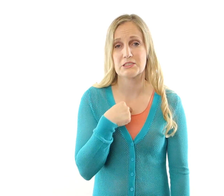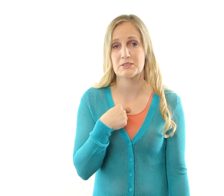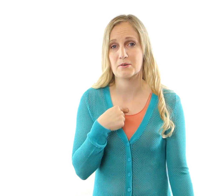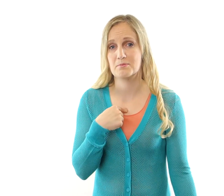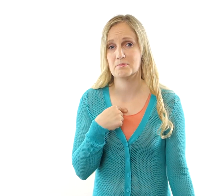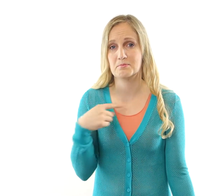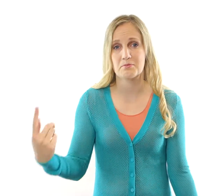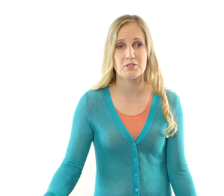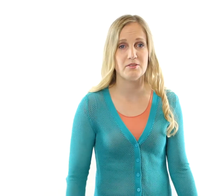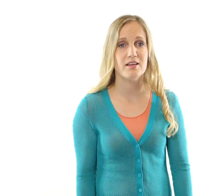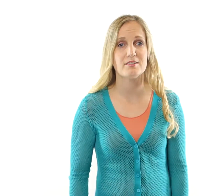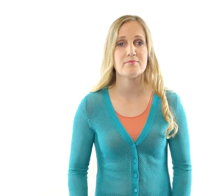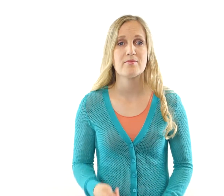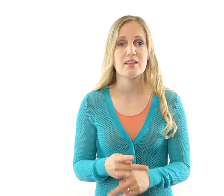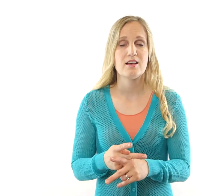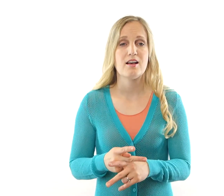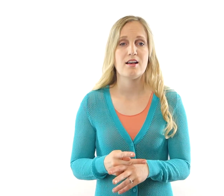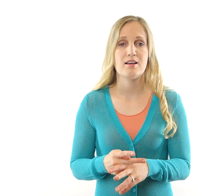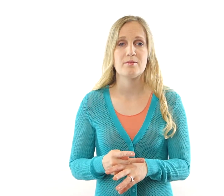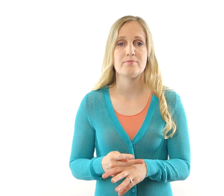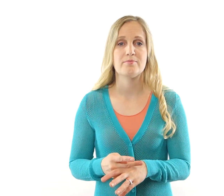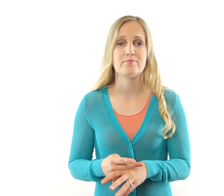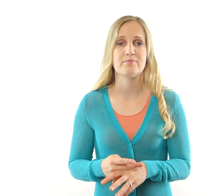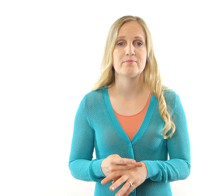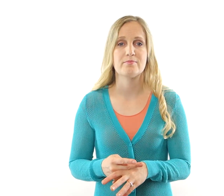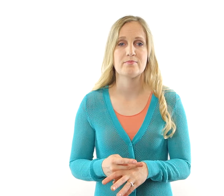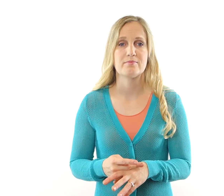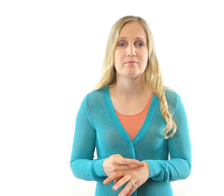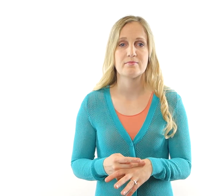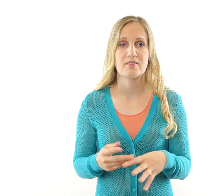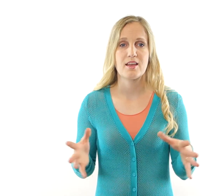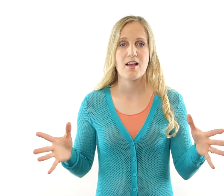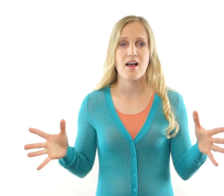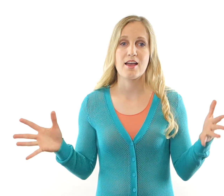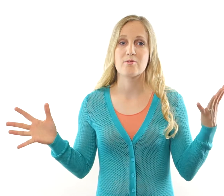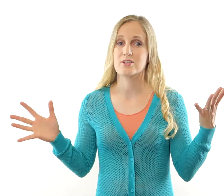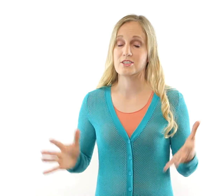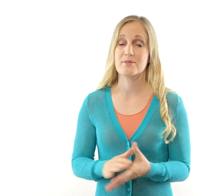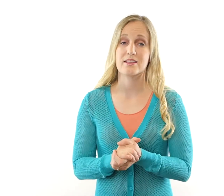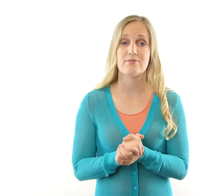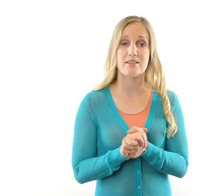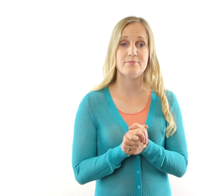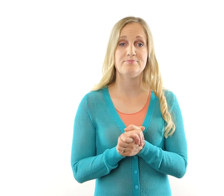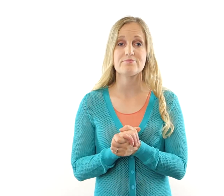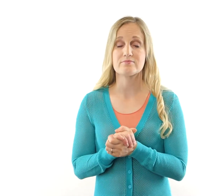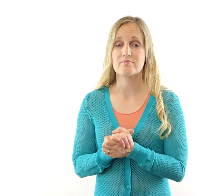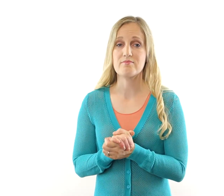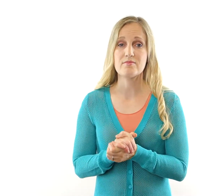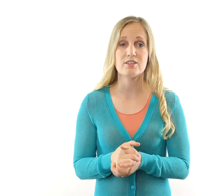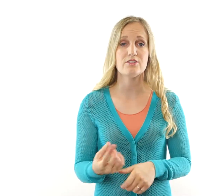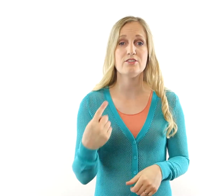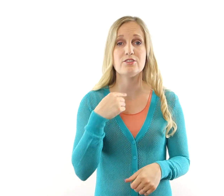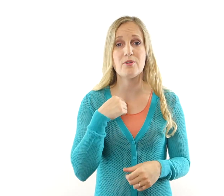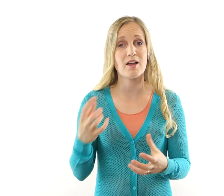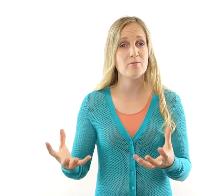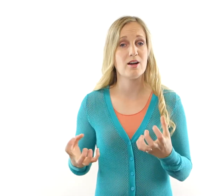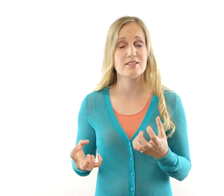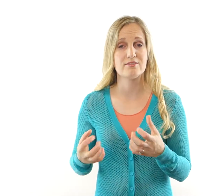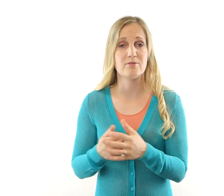So, you can do that. I want to share my life with them. You can do I want if you want.